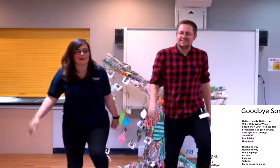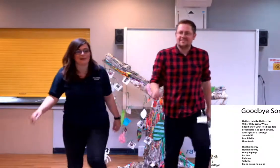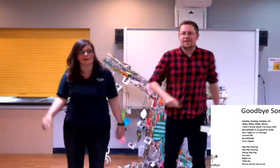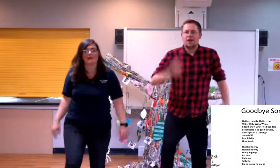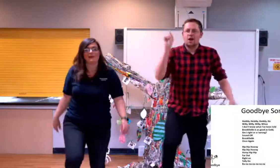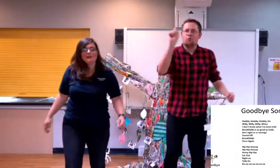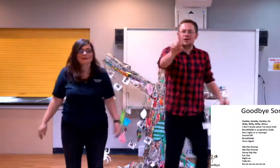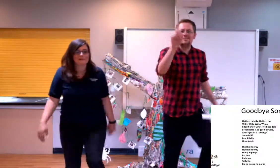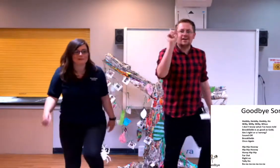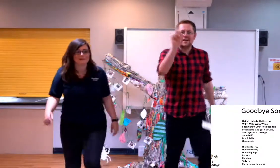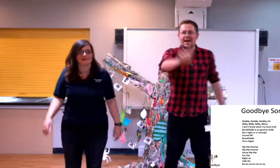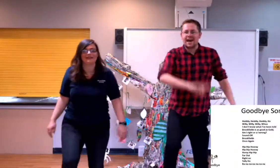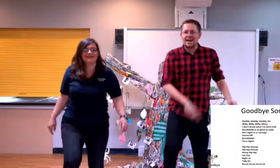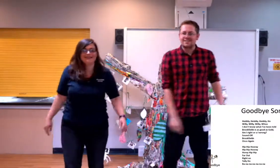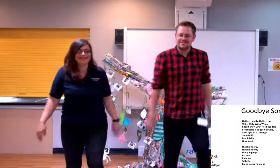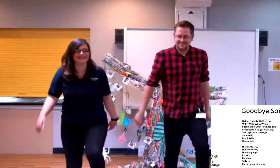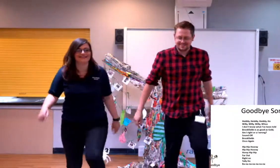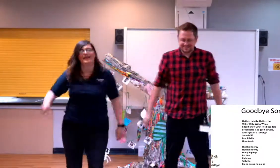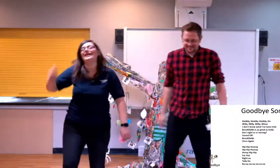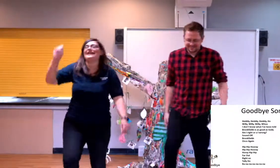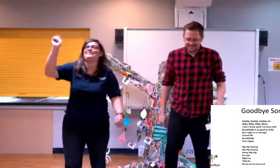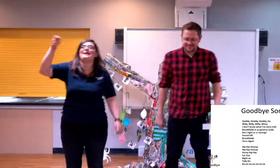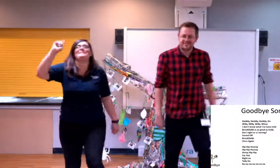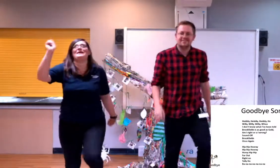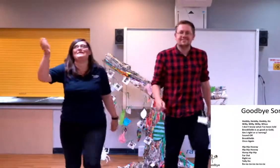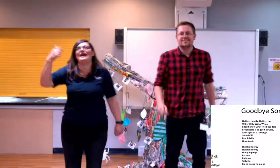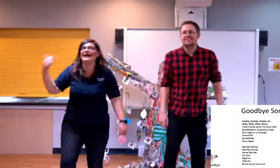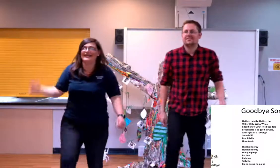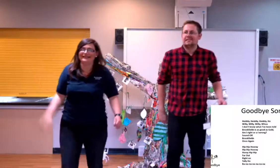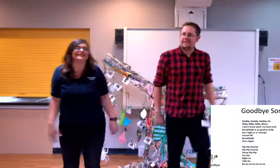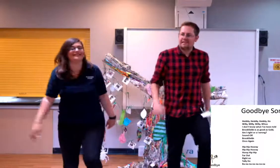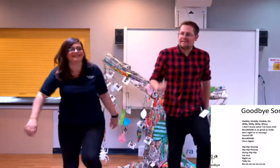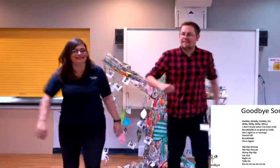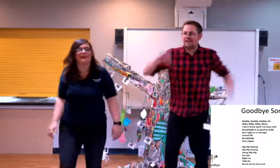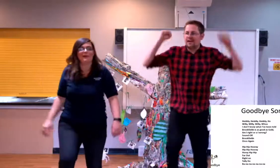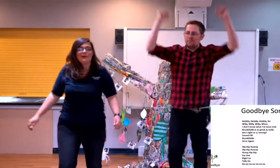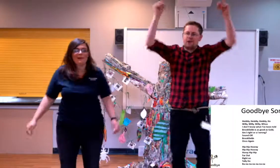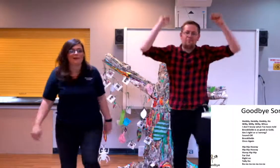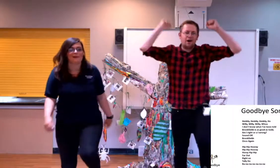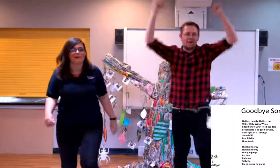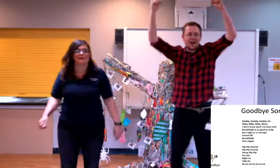Once again, hip hip hooray, hip hip hooray.